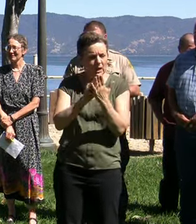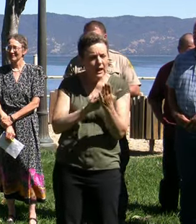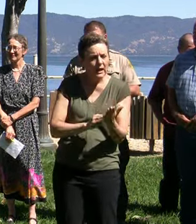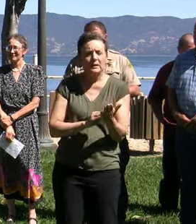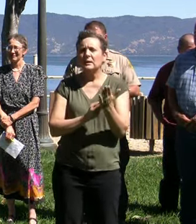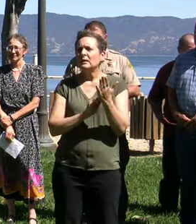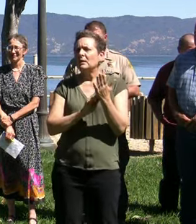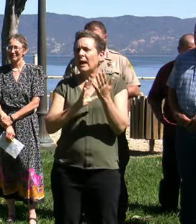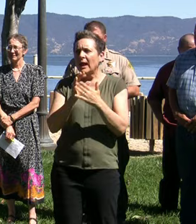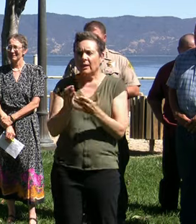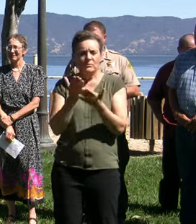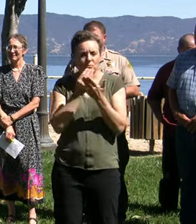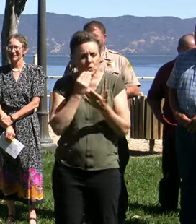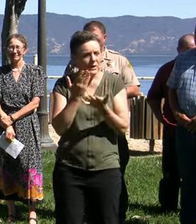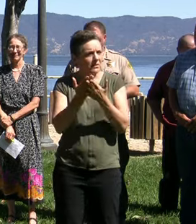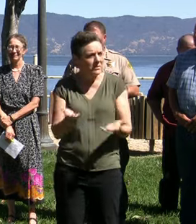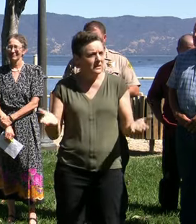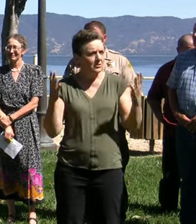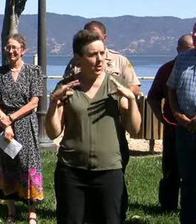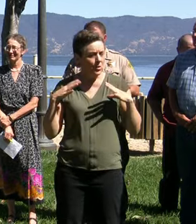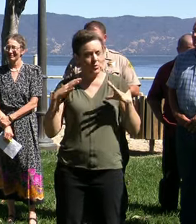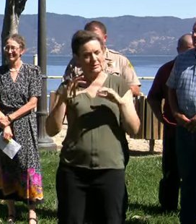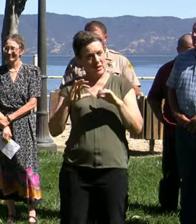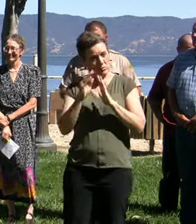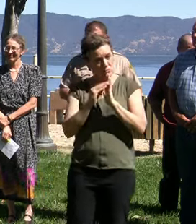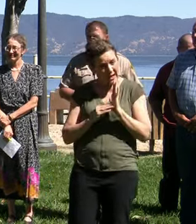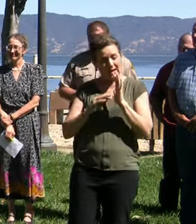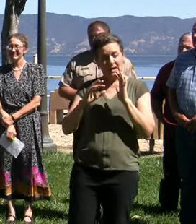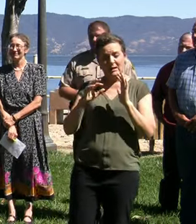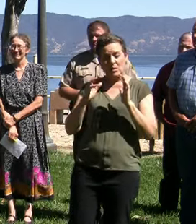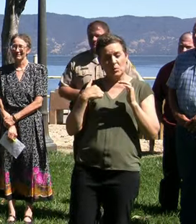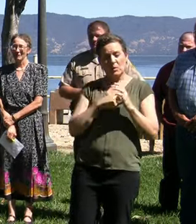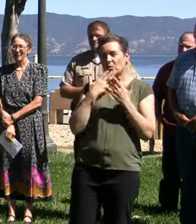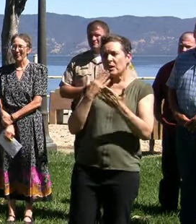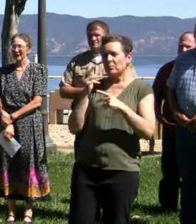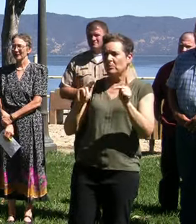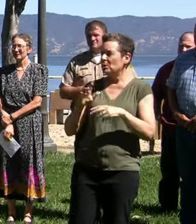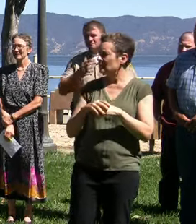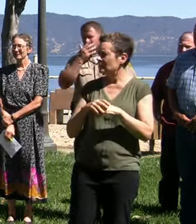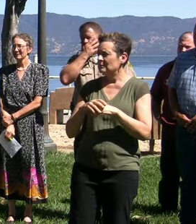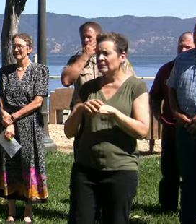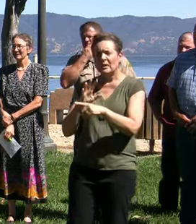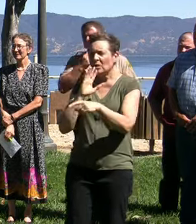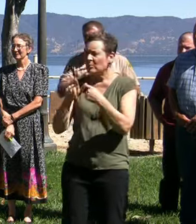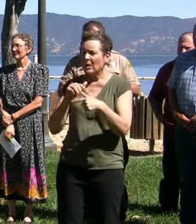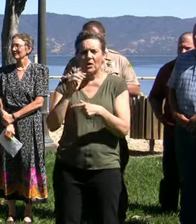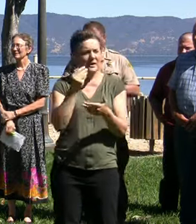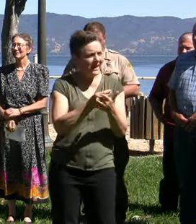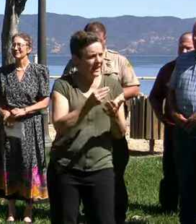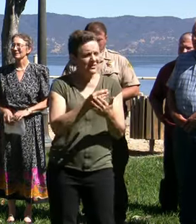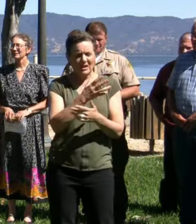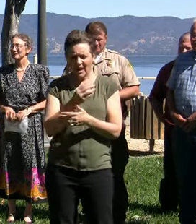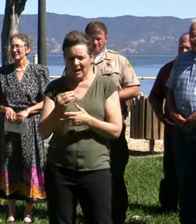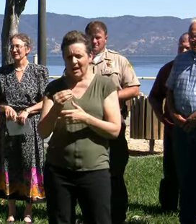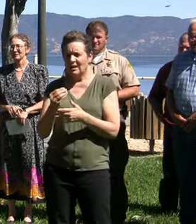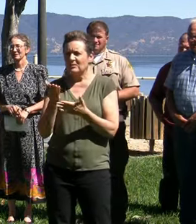so we can thank these wonderful people. Is that further down the road? Are you speaking just cash donations or cash